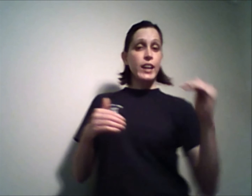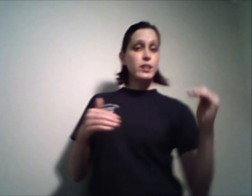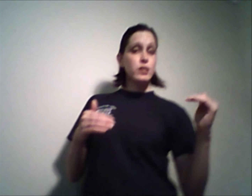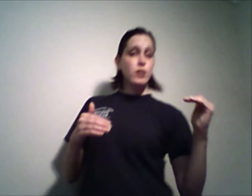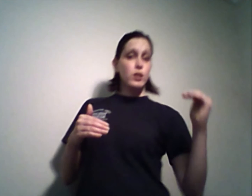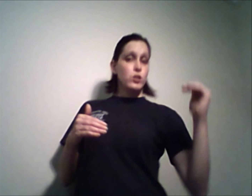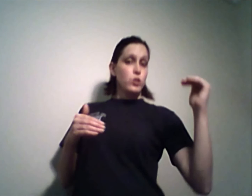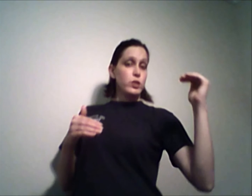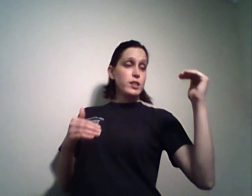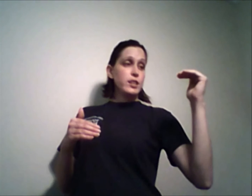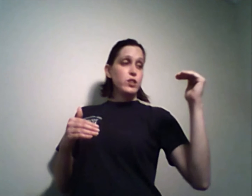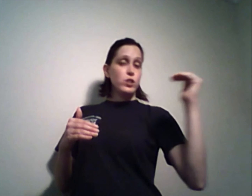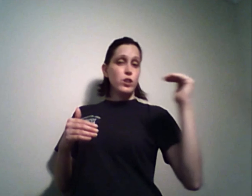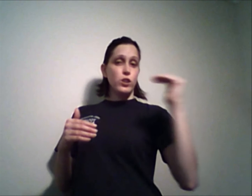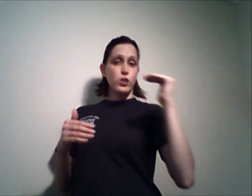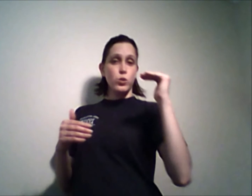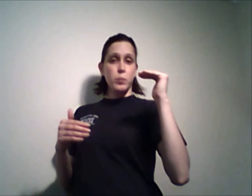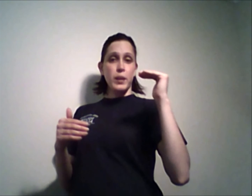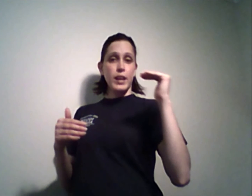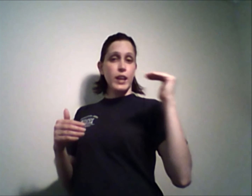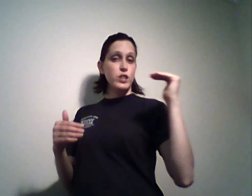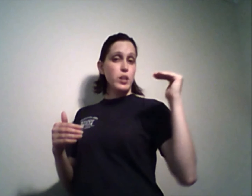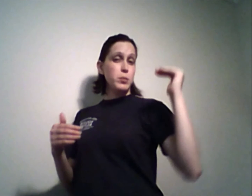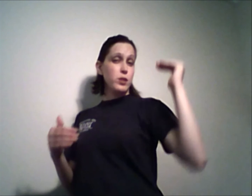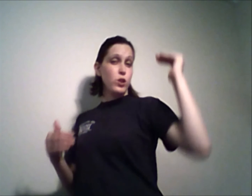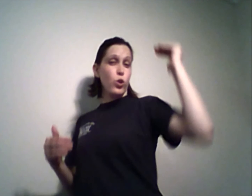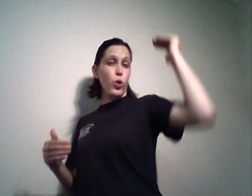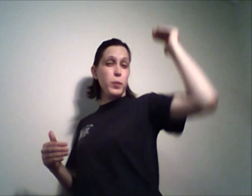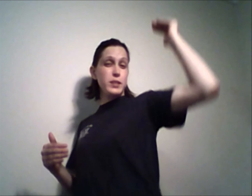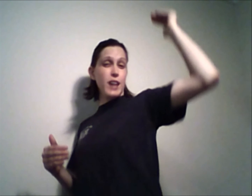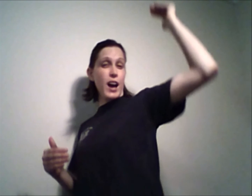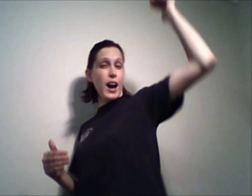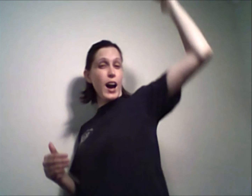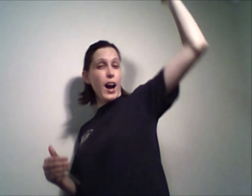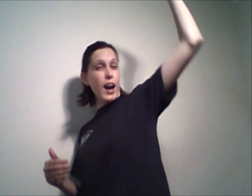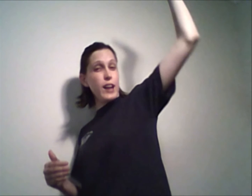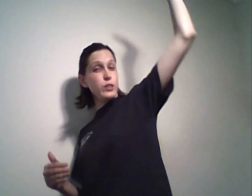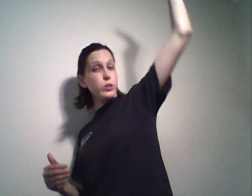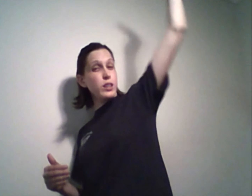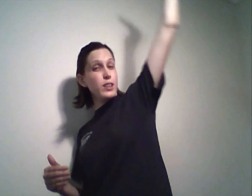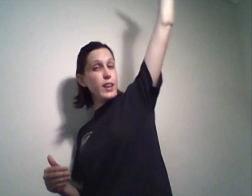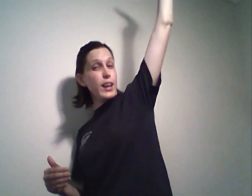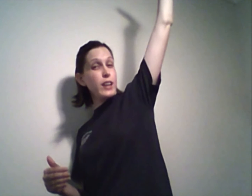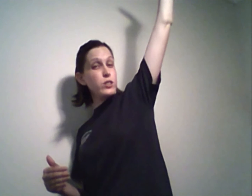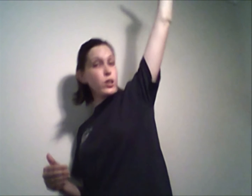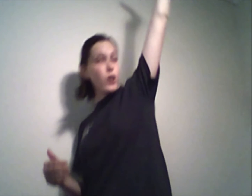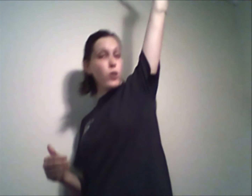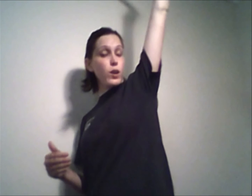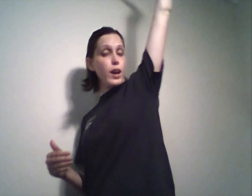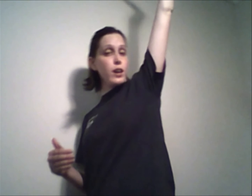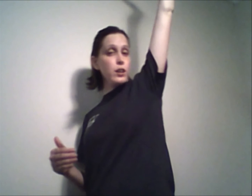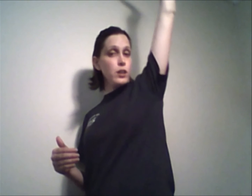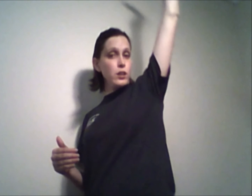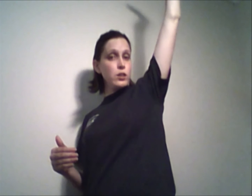Giants, so it's essentially you're going to do a bent hand shape. It's going to go up as high as you can get that hand to go, okay?